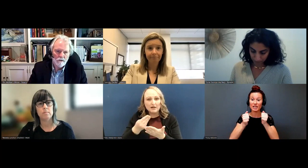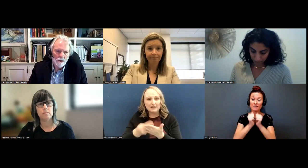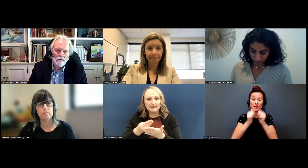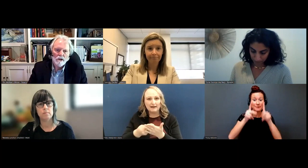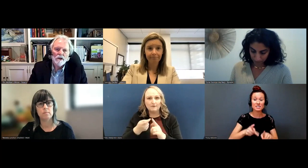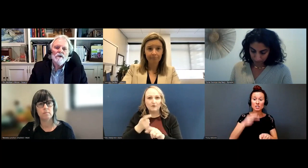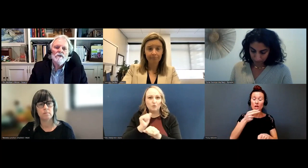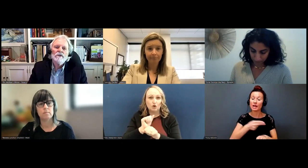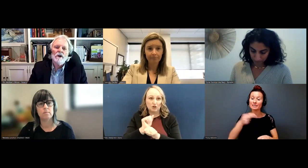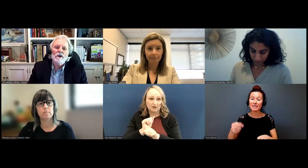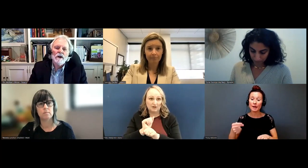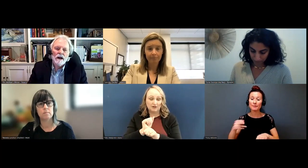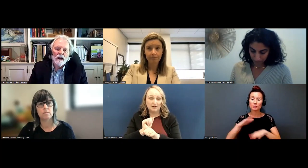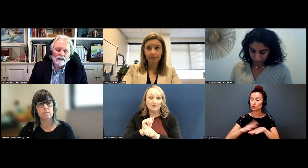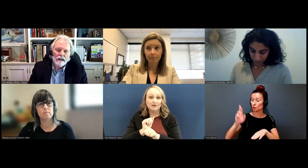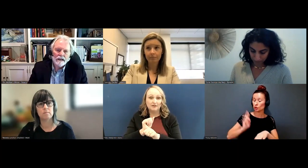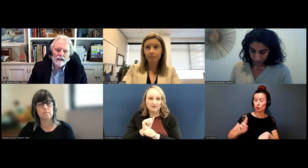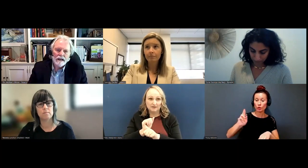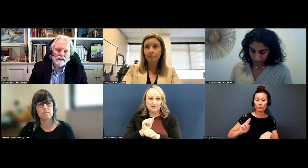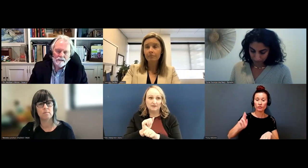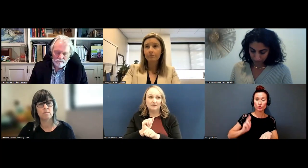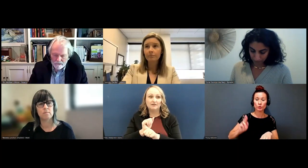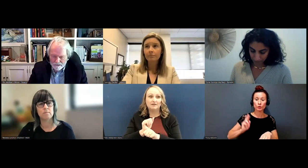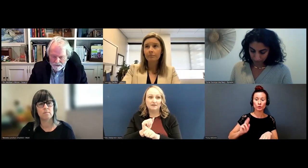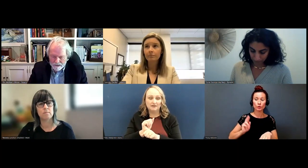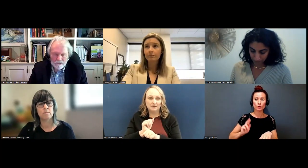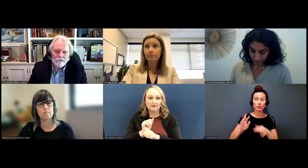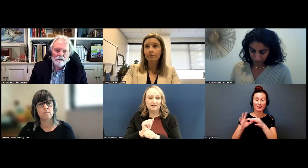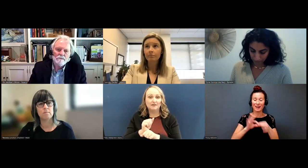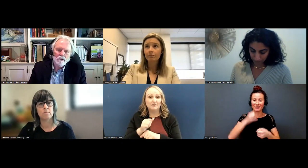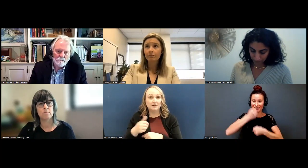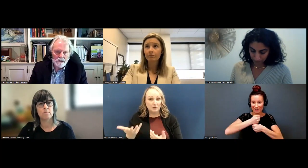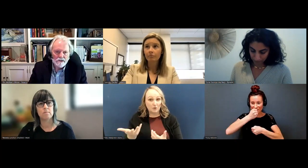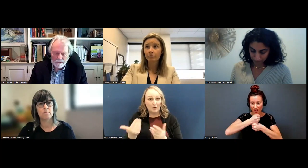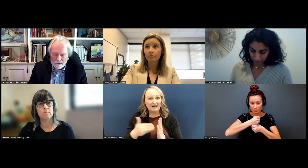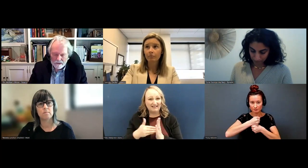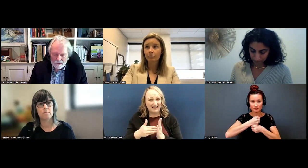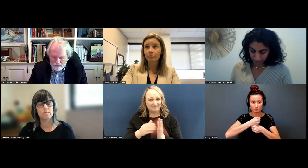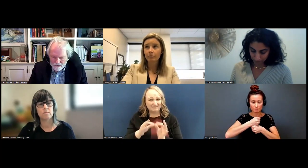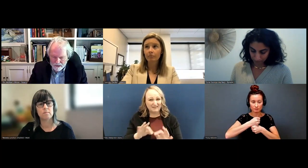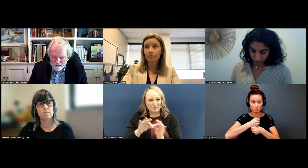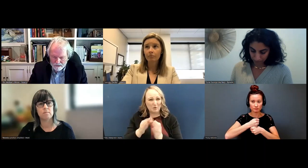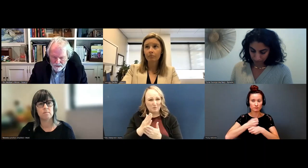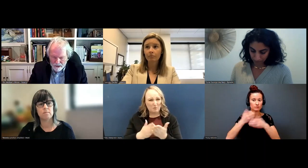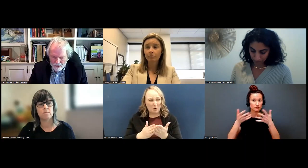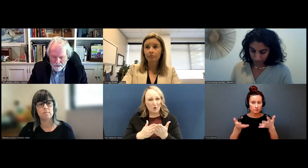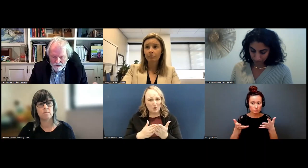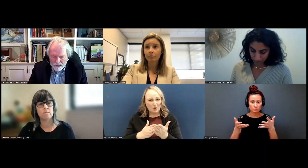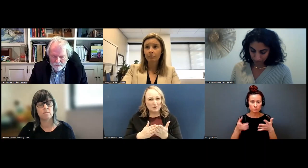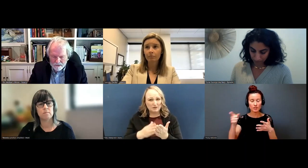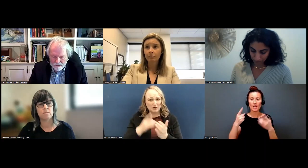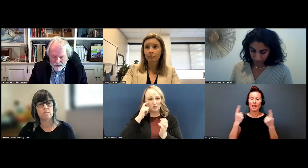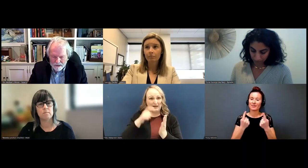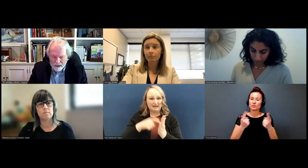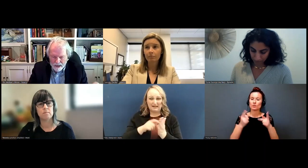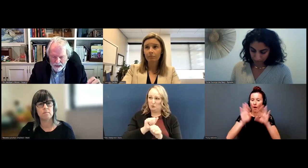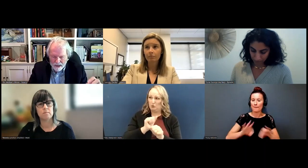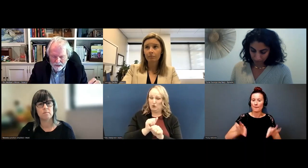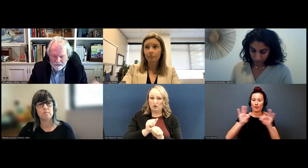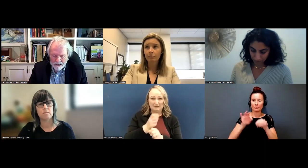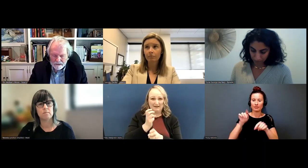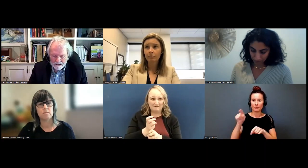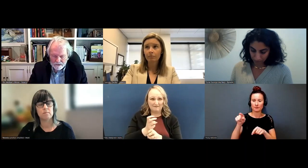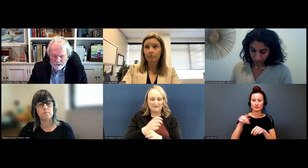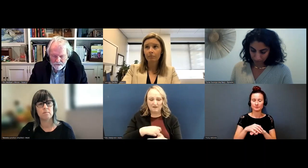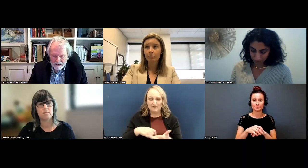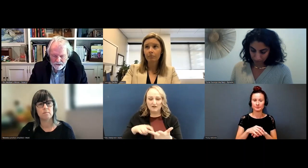work. So again, that's a really important piece of this is that, and then next is they add, and